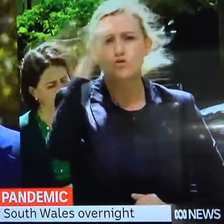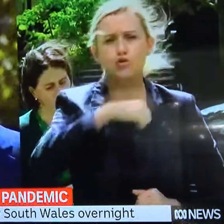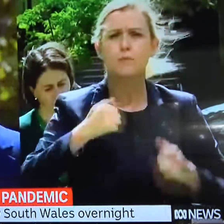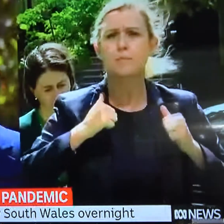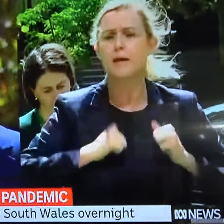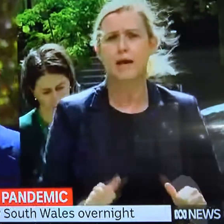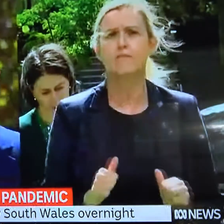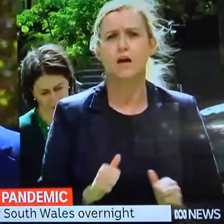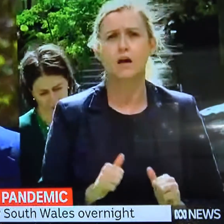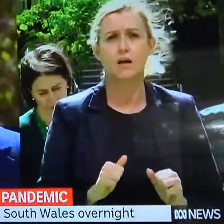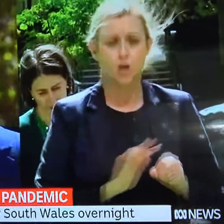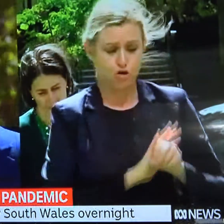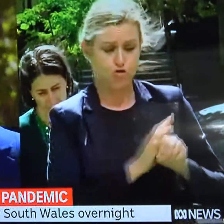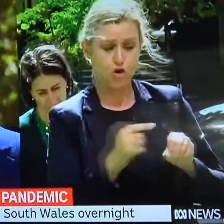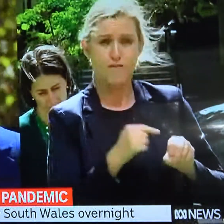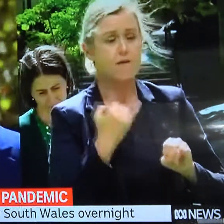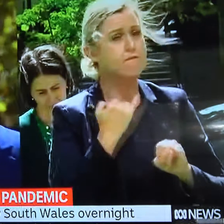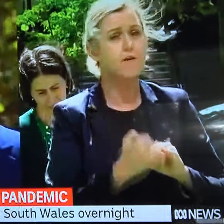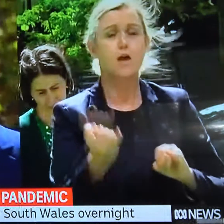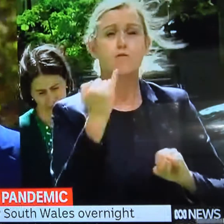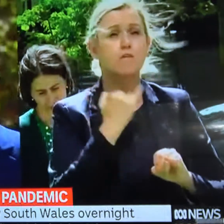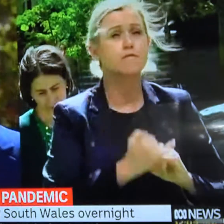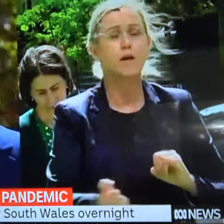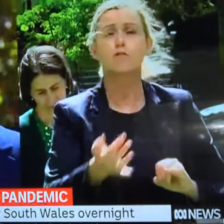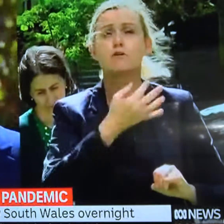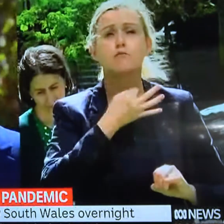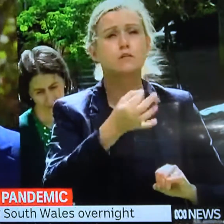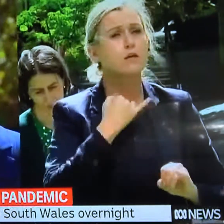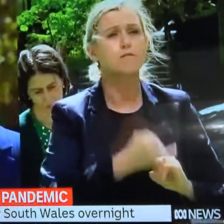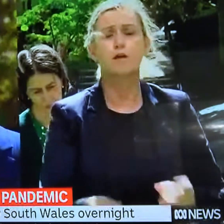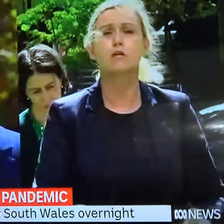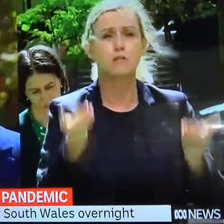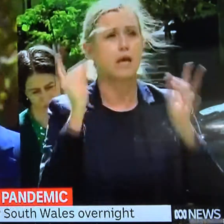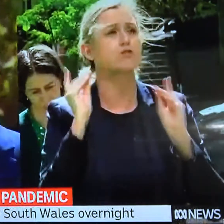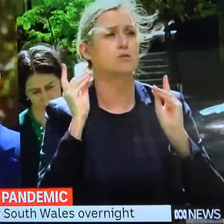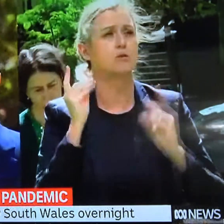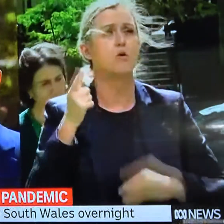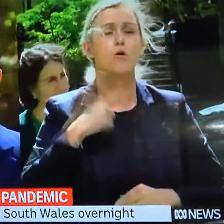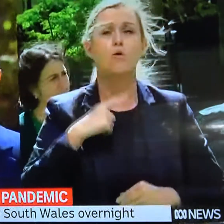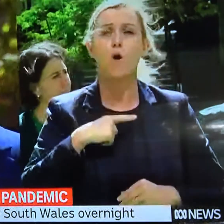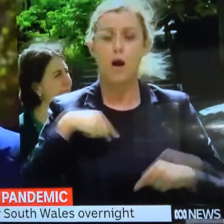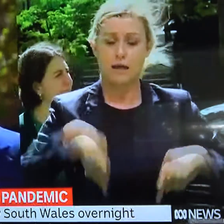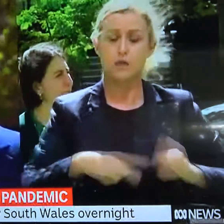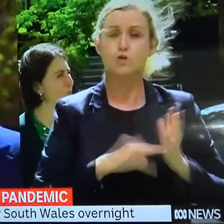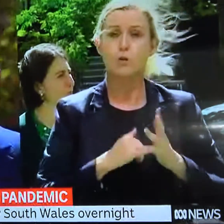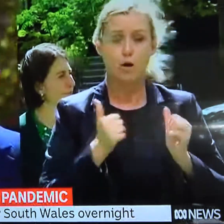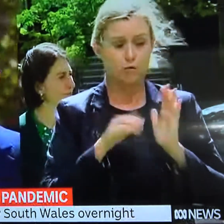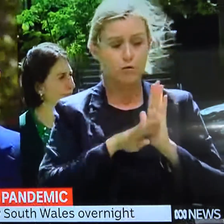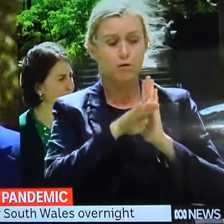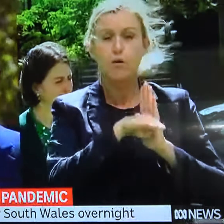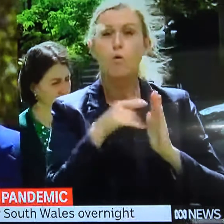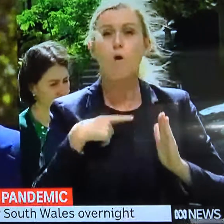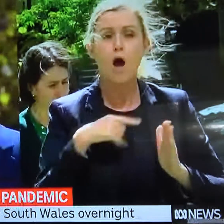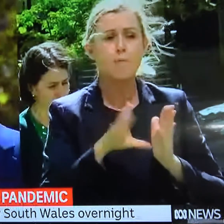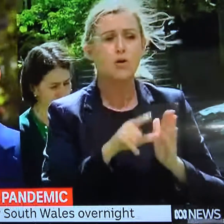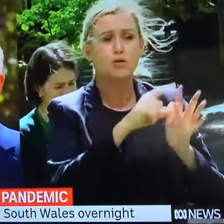This virus is extremely dangerous. The reason why our community is doing so well is that so many in the community are looking after